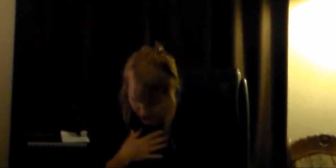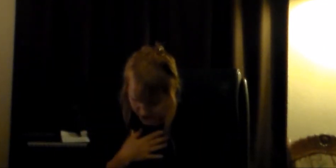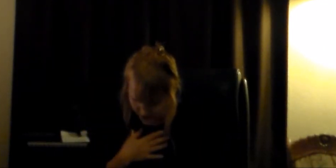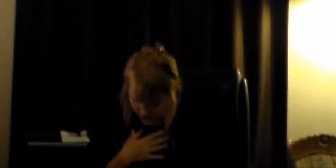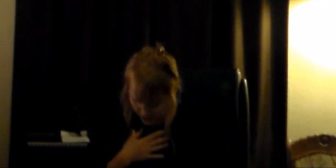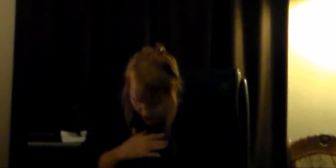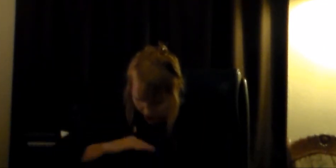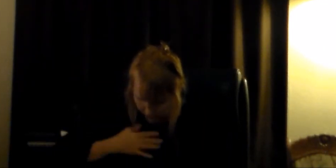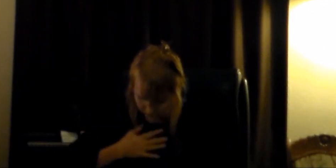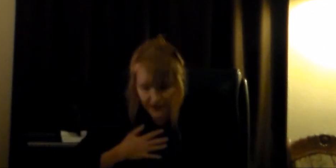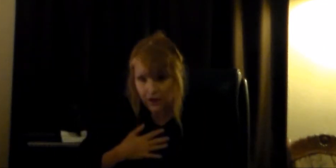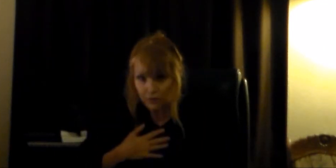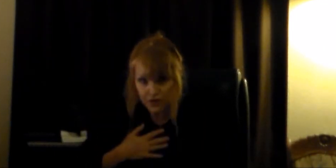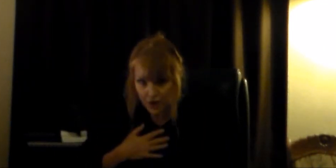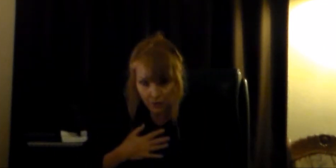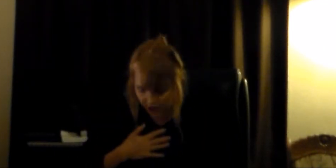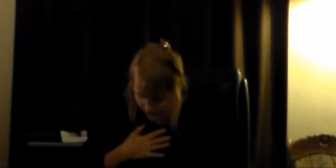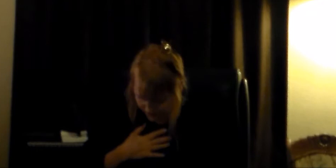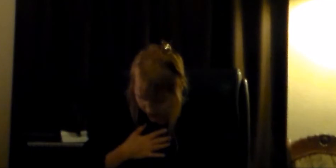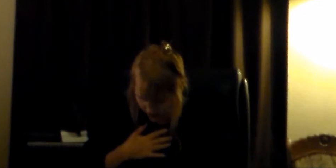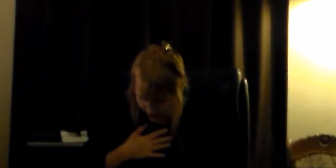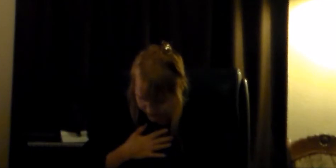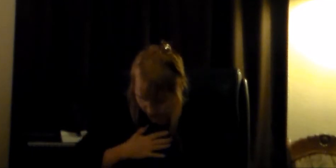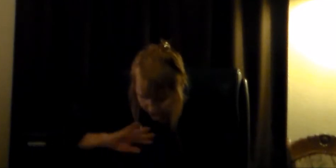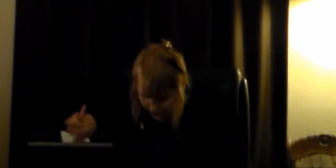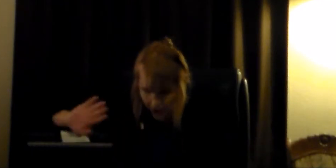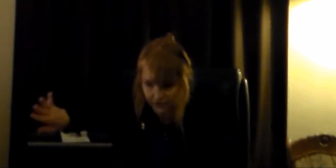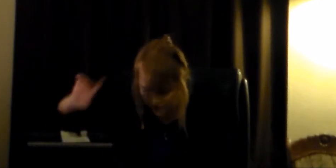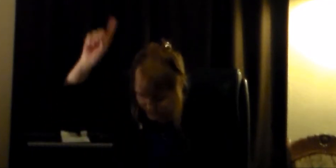hearts, in other words, you don't love God, are far from me.